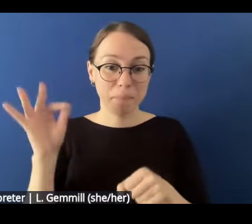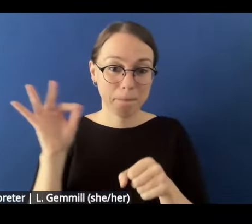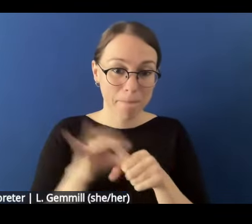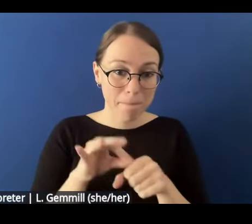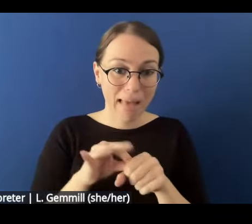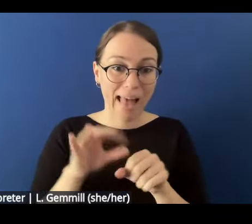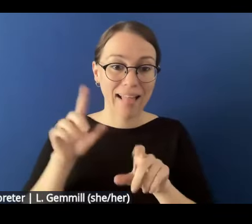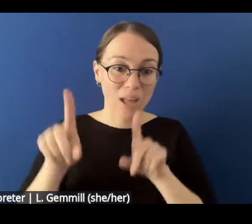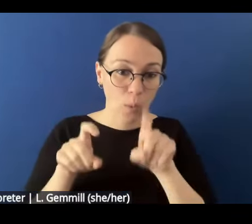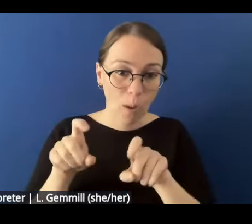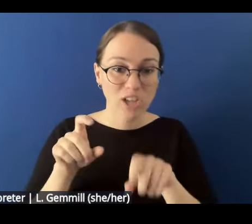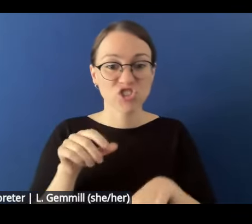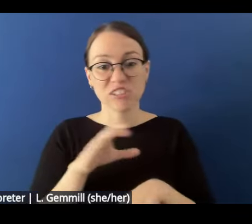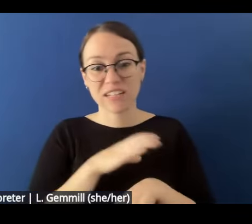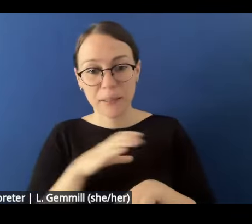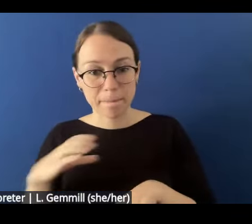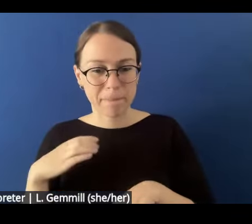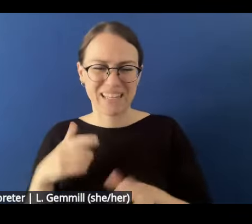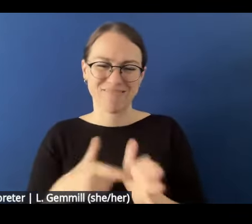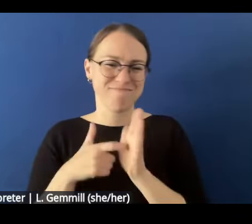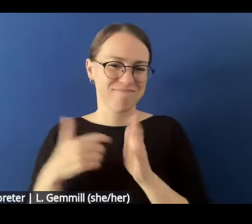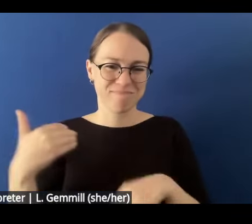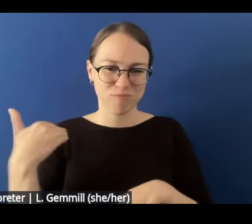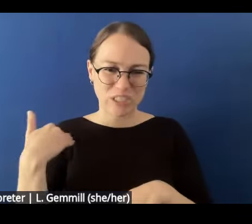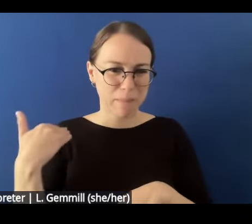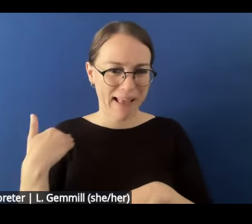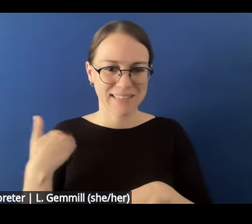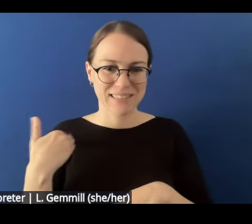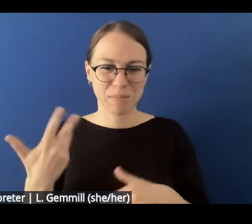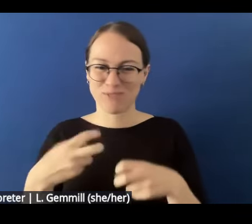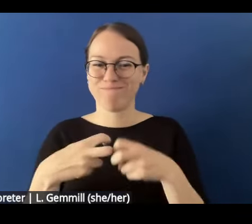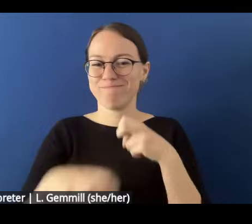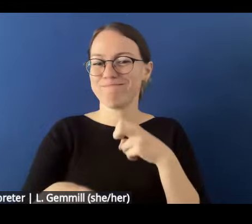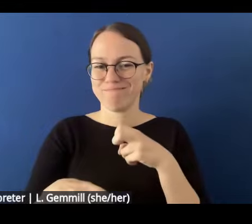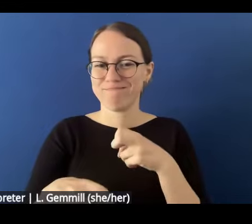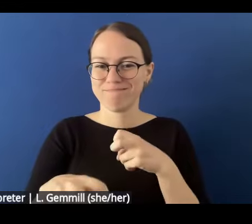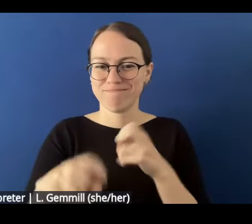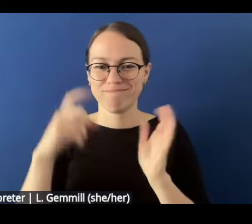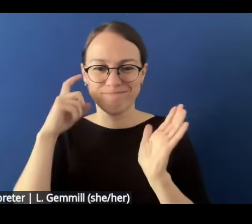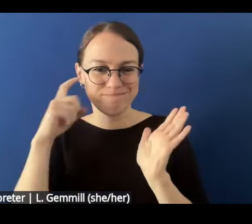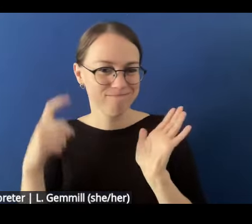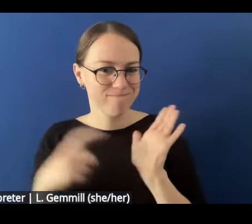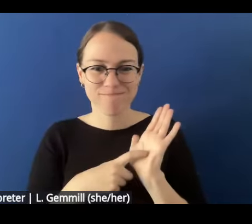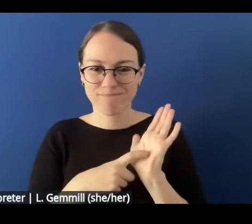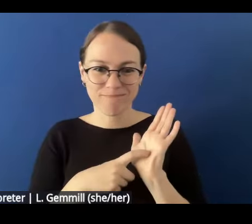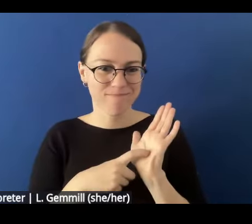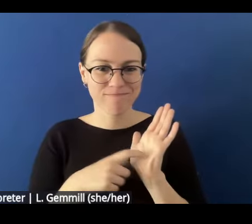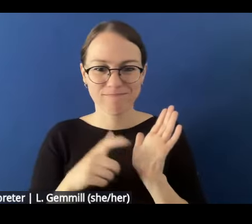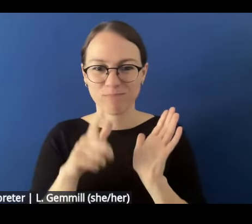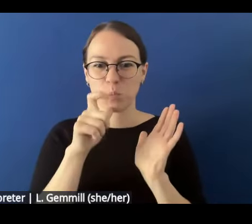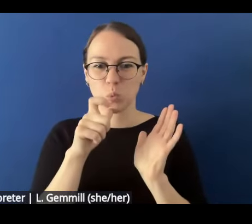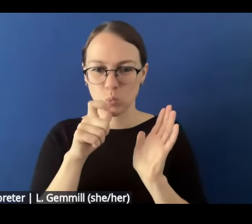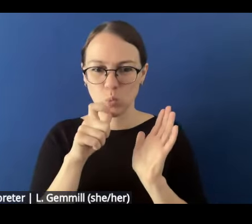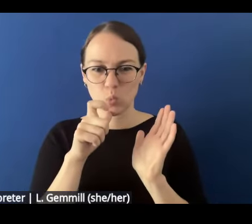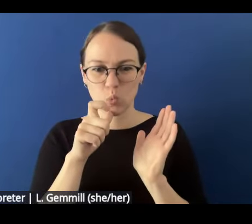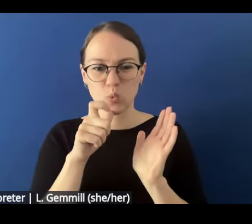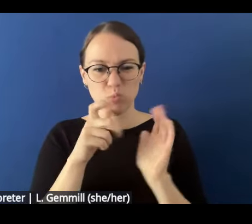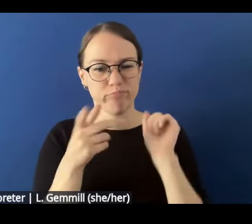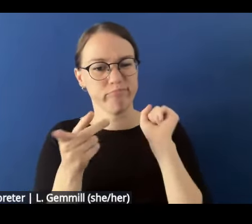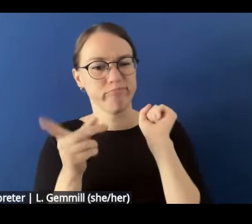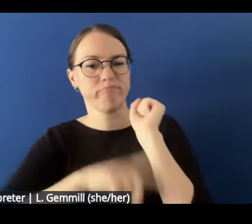So where it is somewhat difficult to identify who has perpetrated